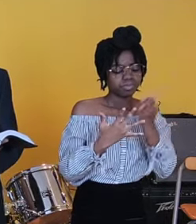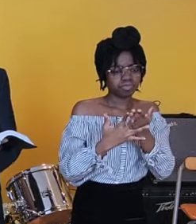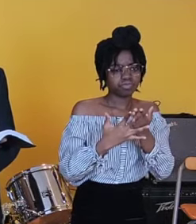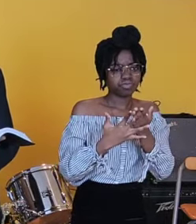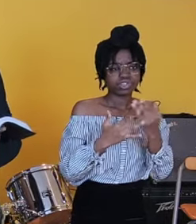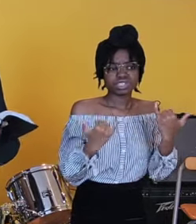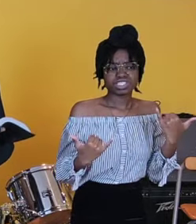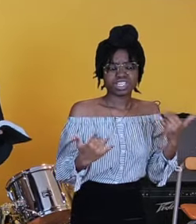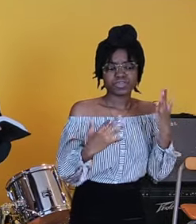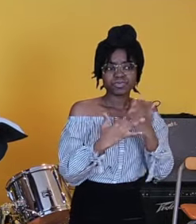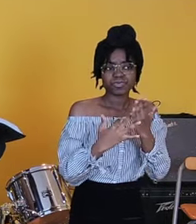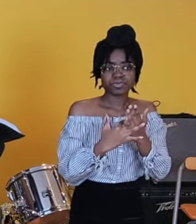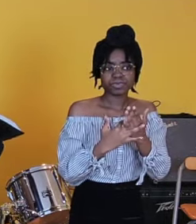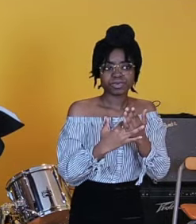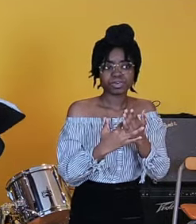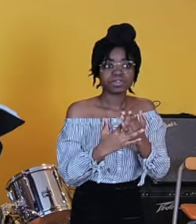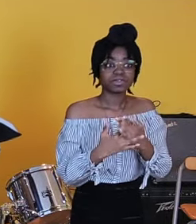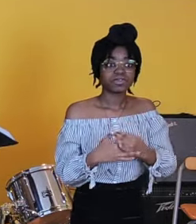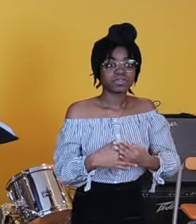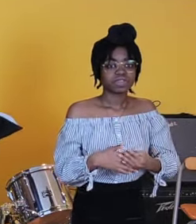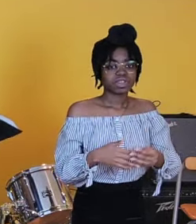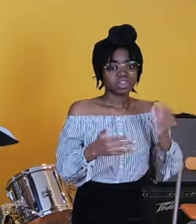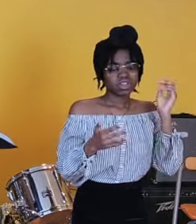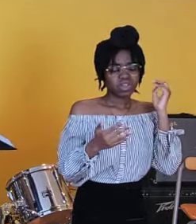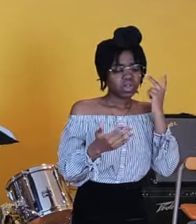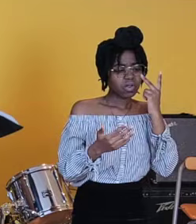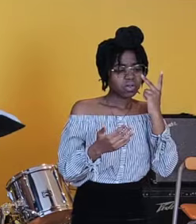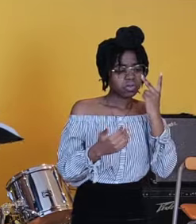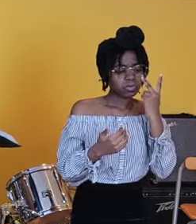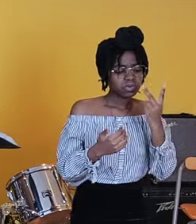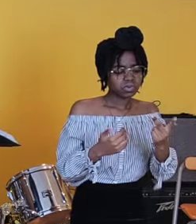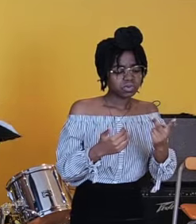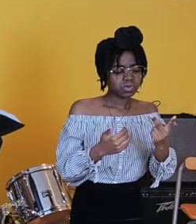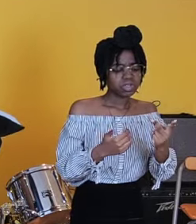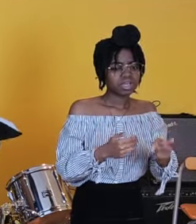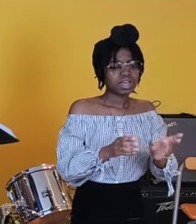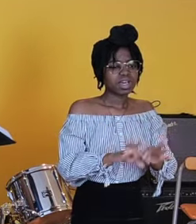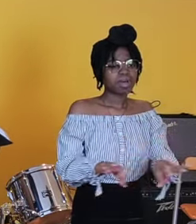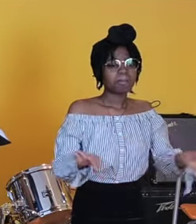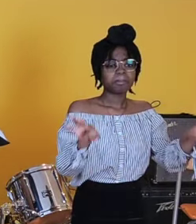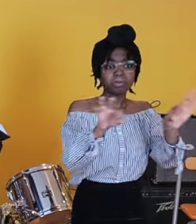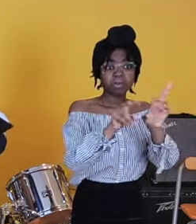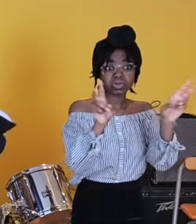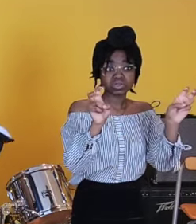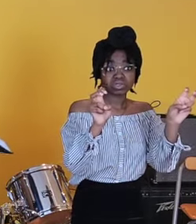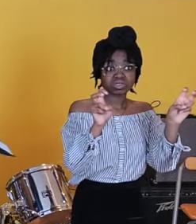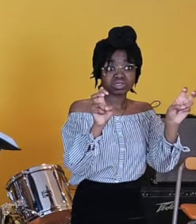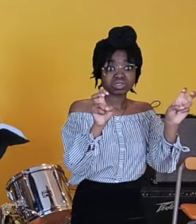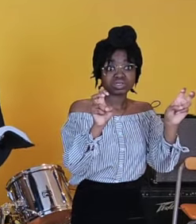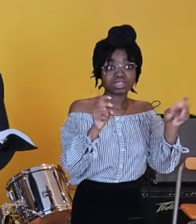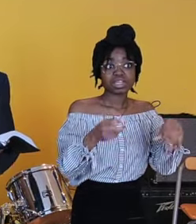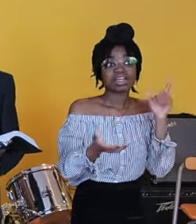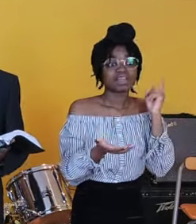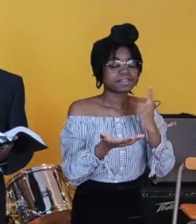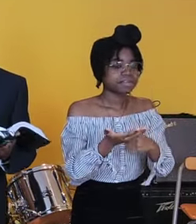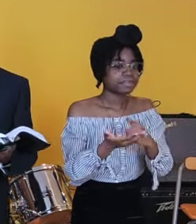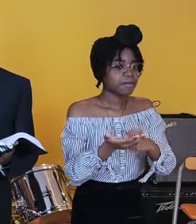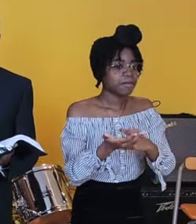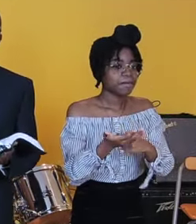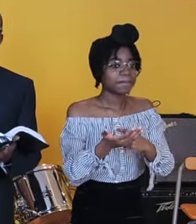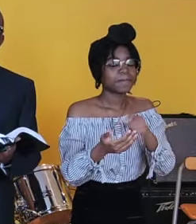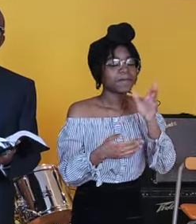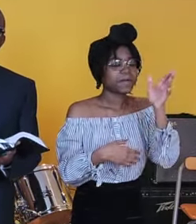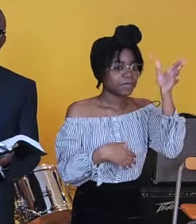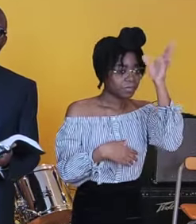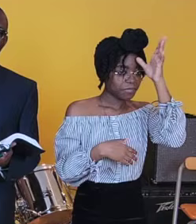today and look at a very important subject that is dear to all of us, and that subject is